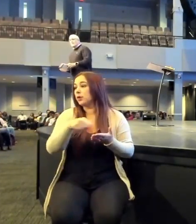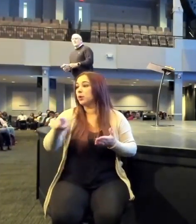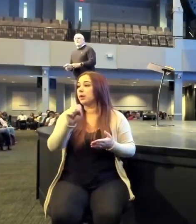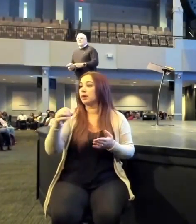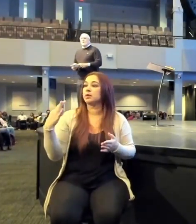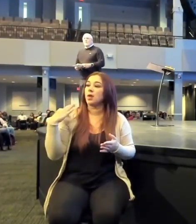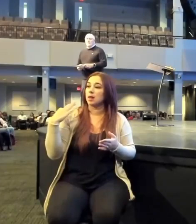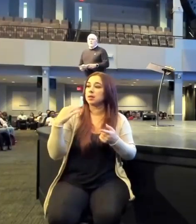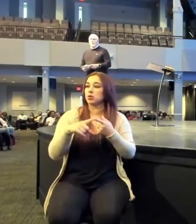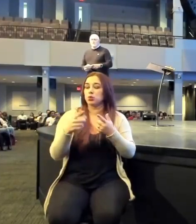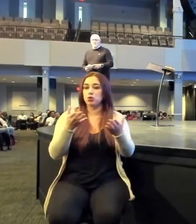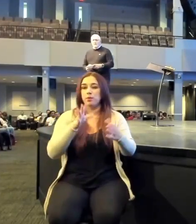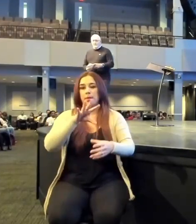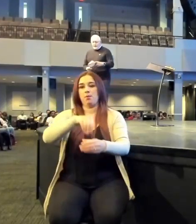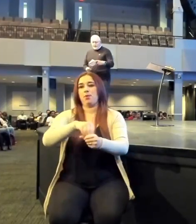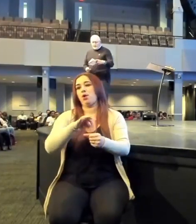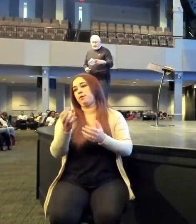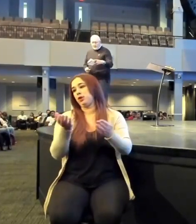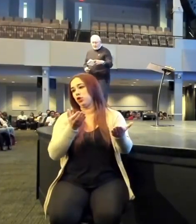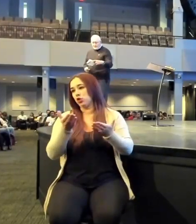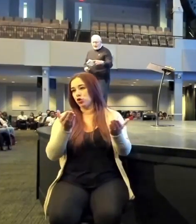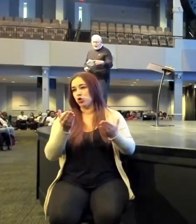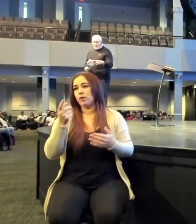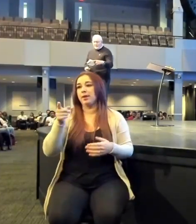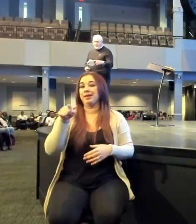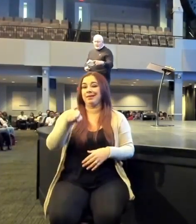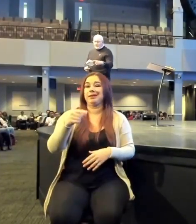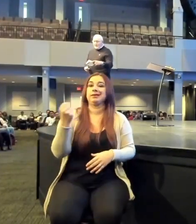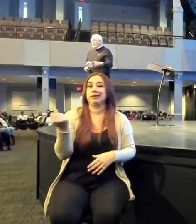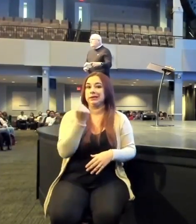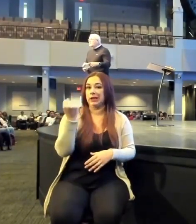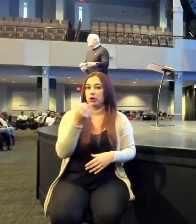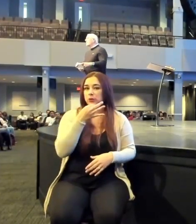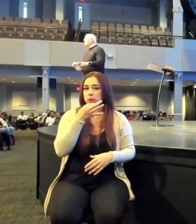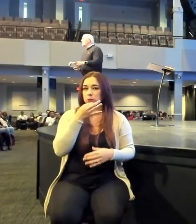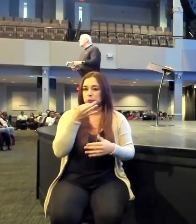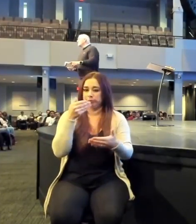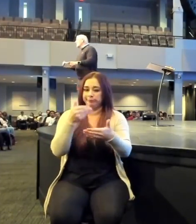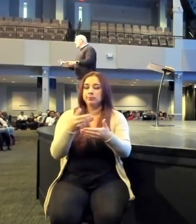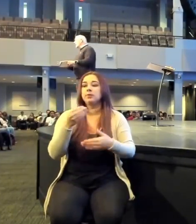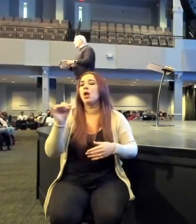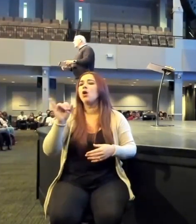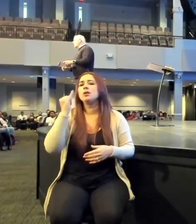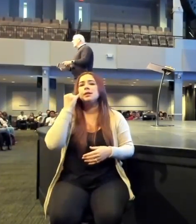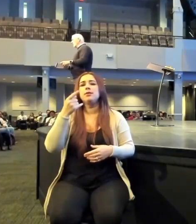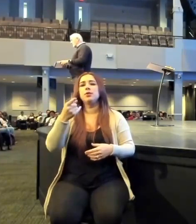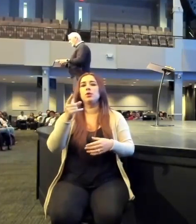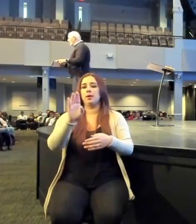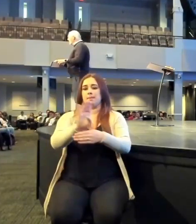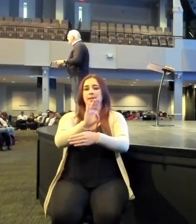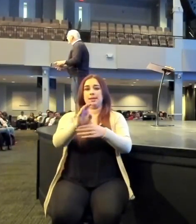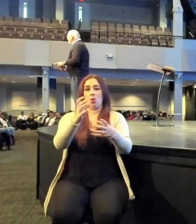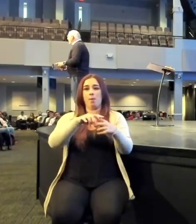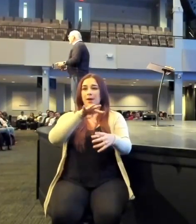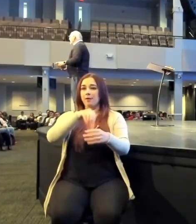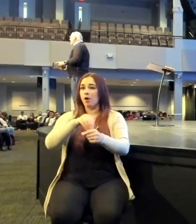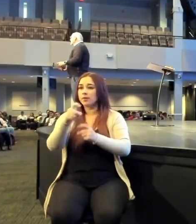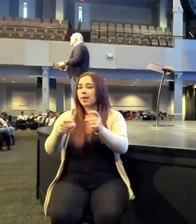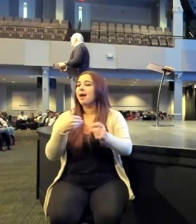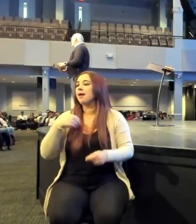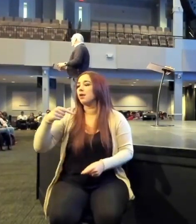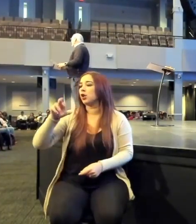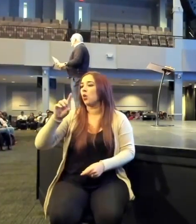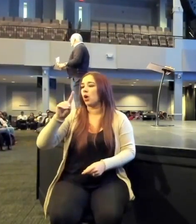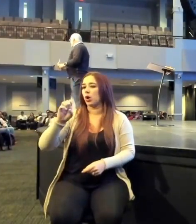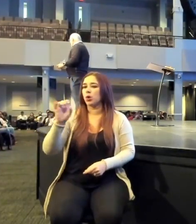have opportunities for you to be a part of serving this coming Saturday. And then also, if your business would like to be involved, there's a QR code there for that